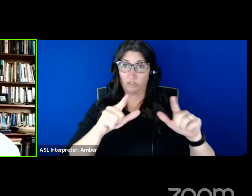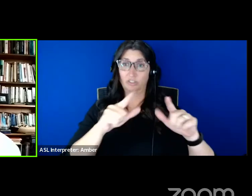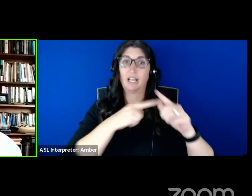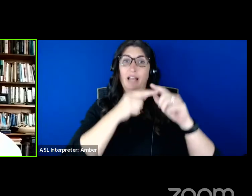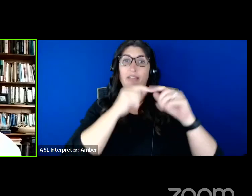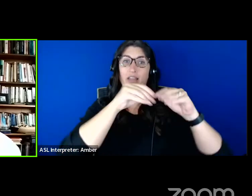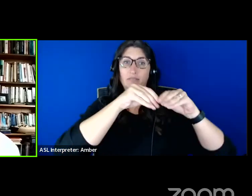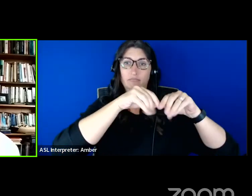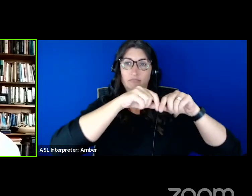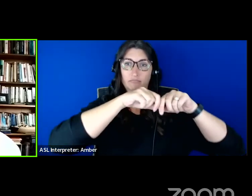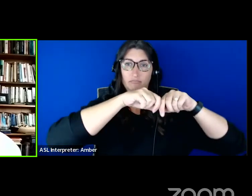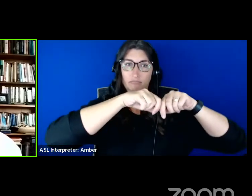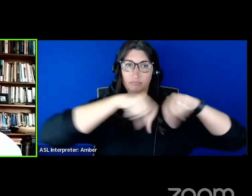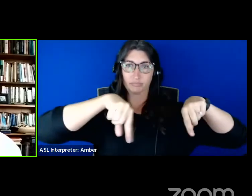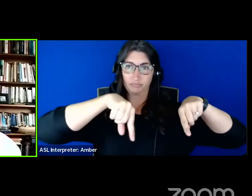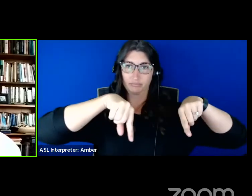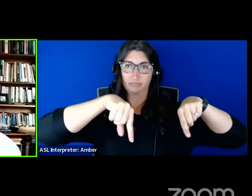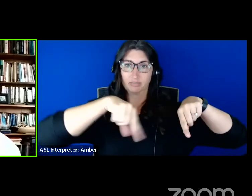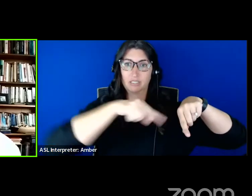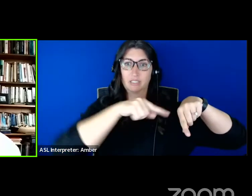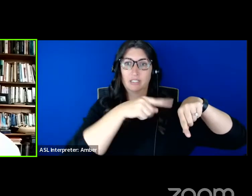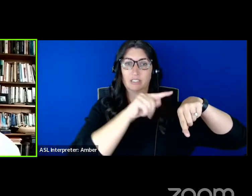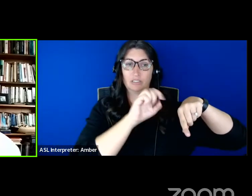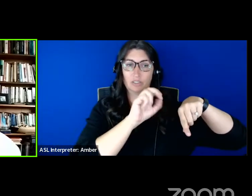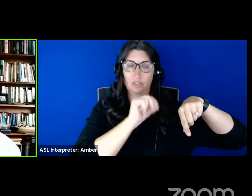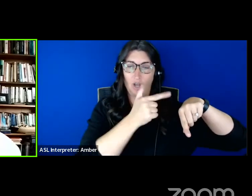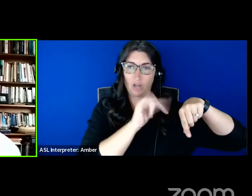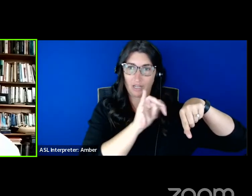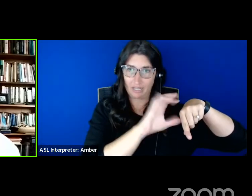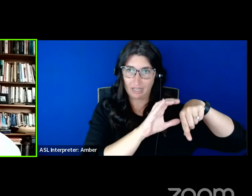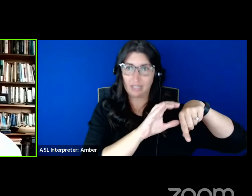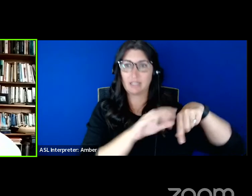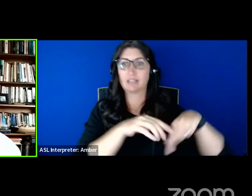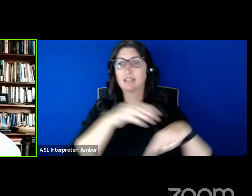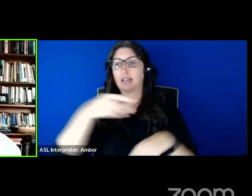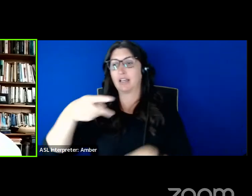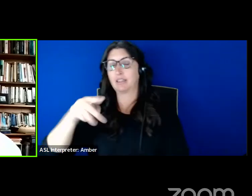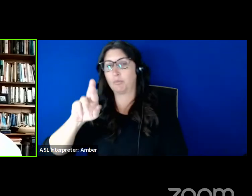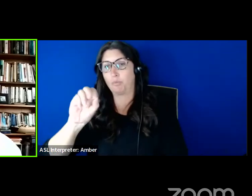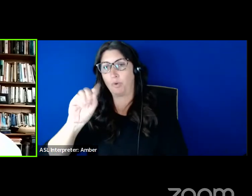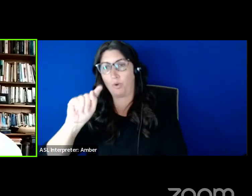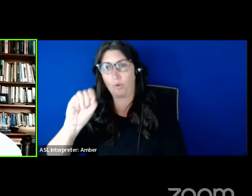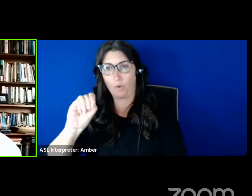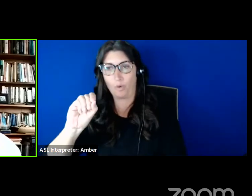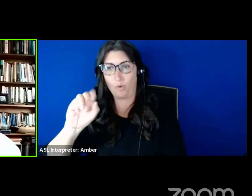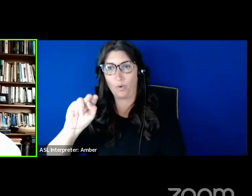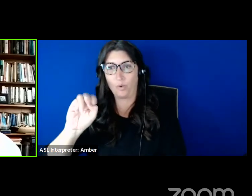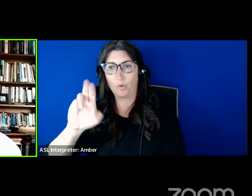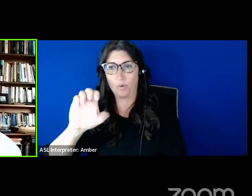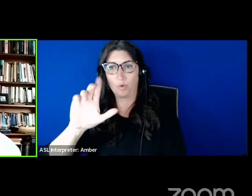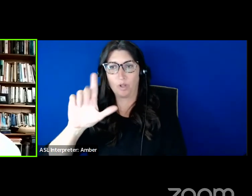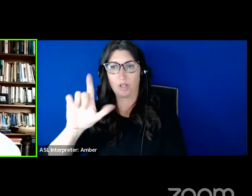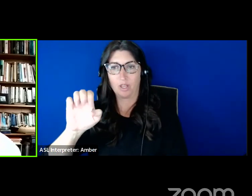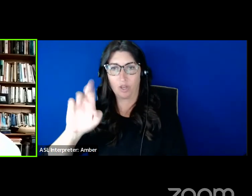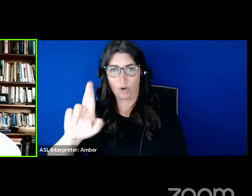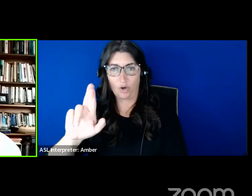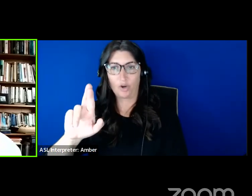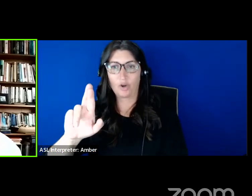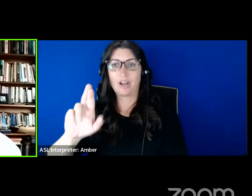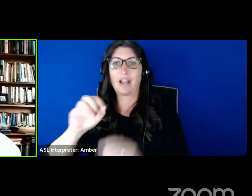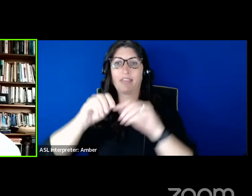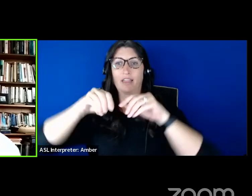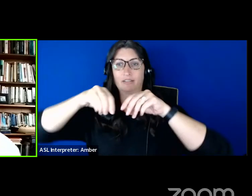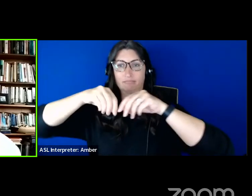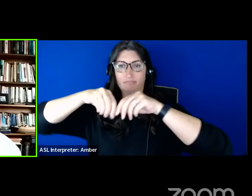to two languages, the Tongan language and also the proto-nuclear language. And from there, we have